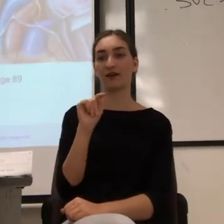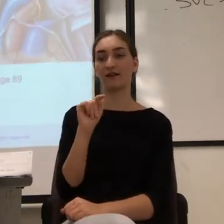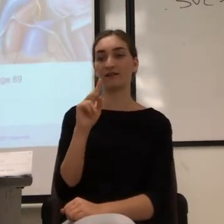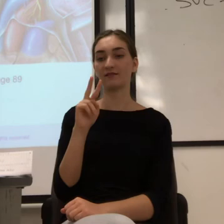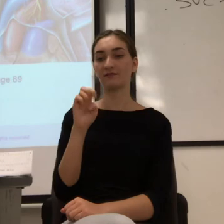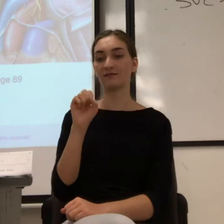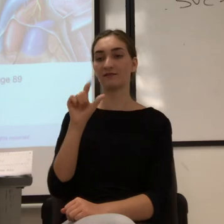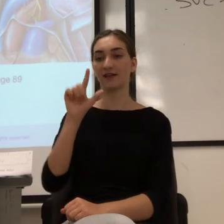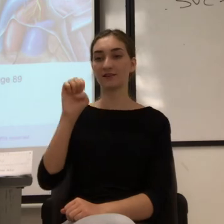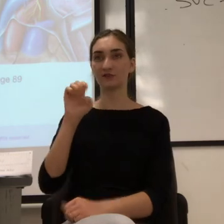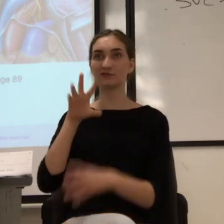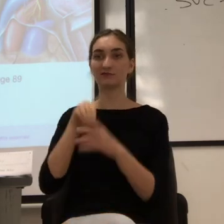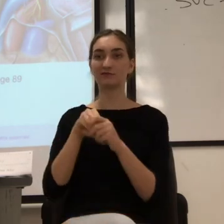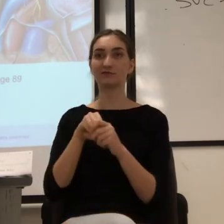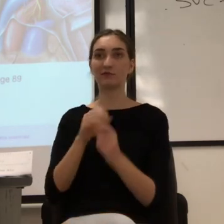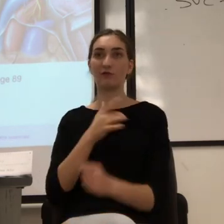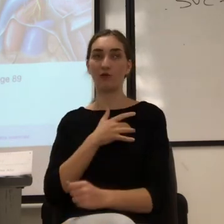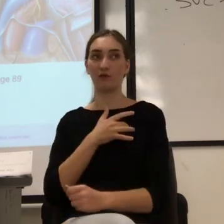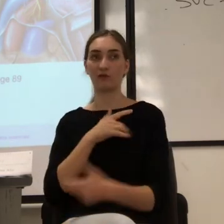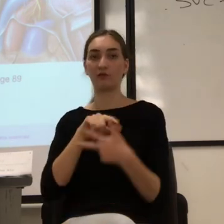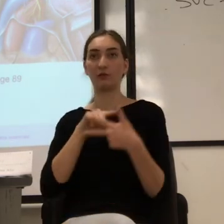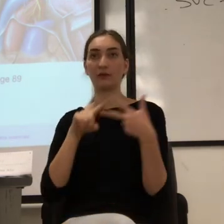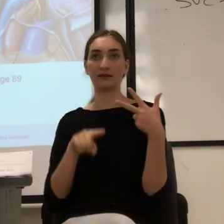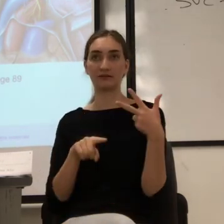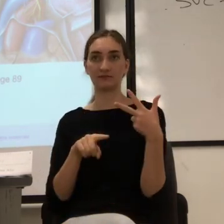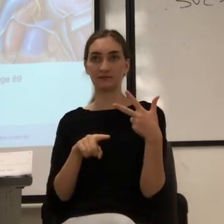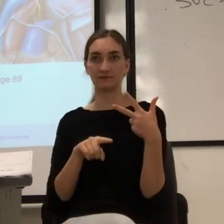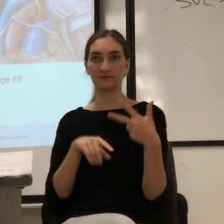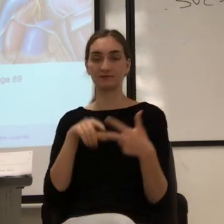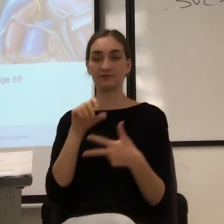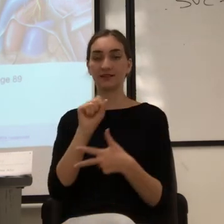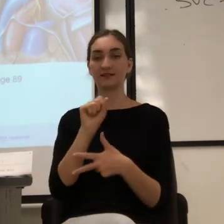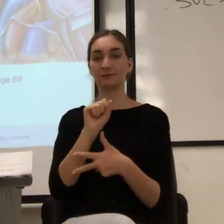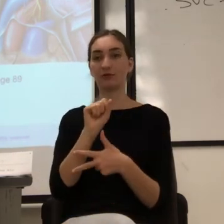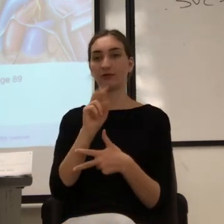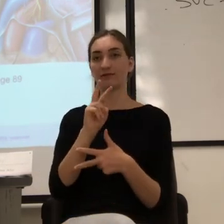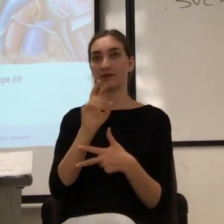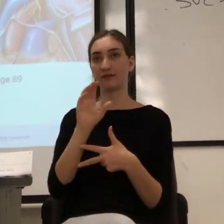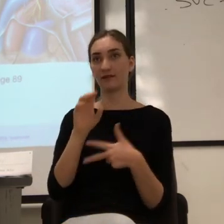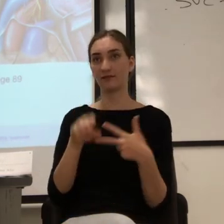just defined them, three vessels, superior vena cava,